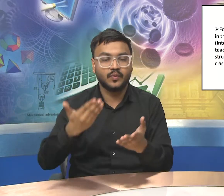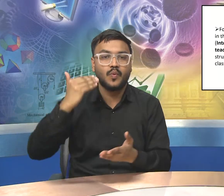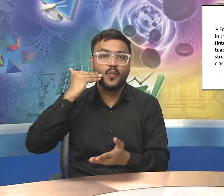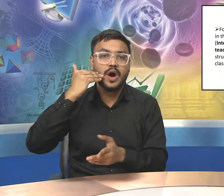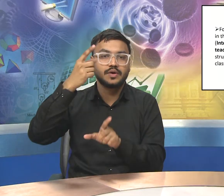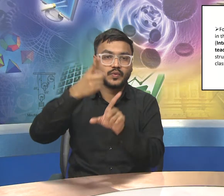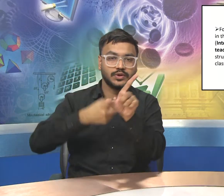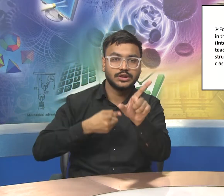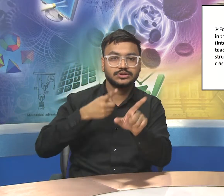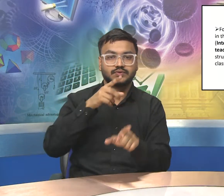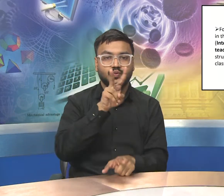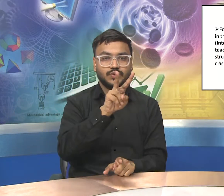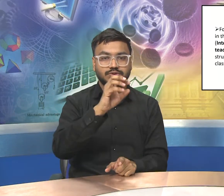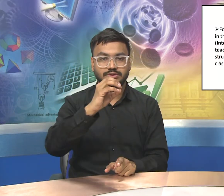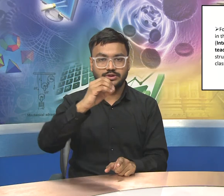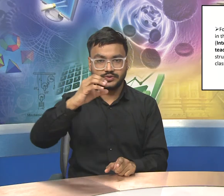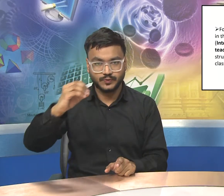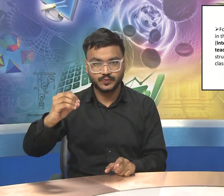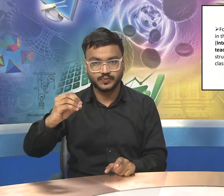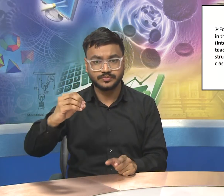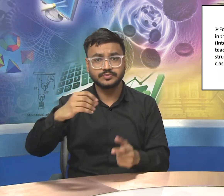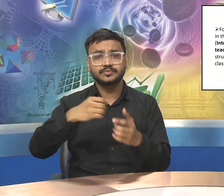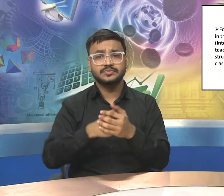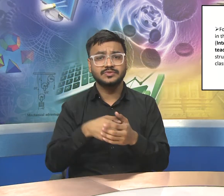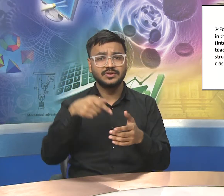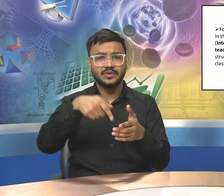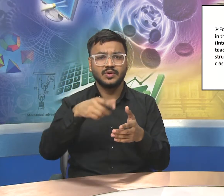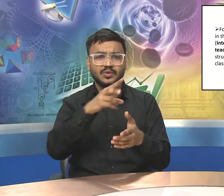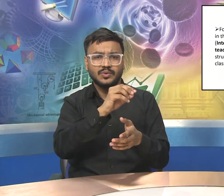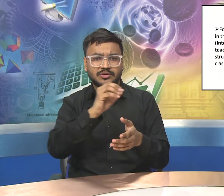Following the year 2000,